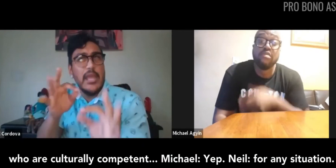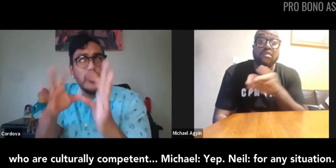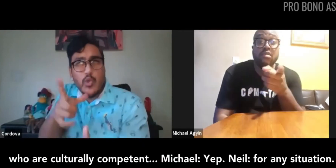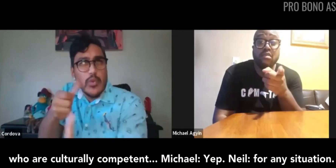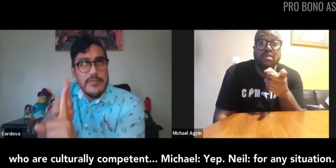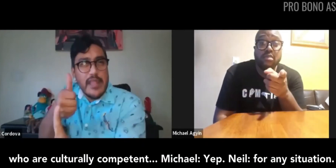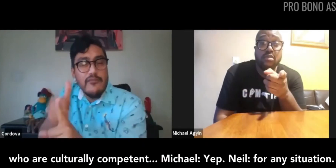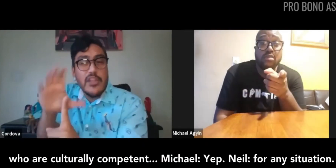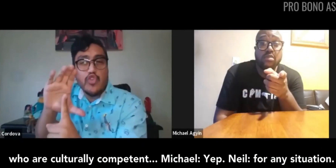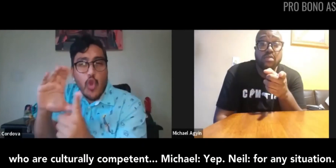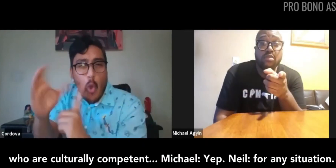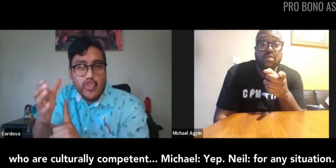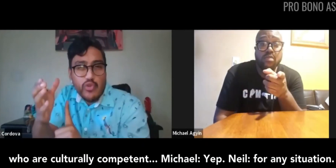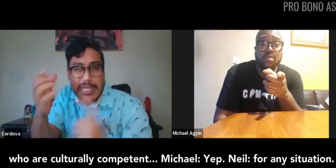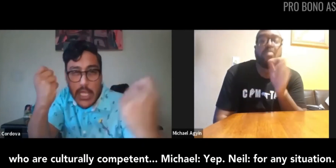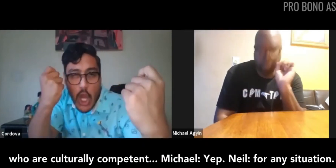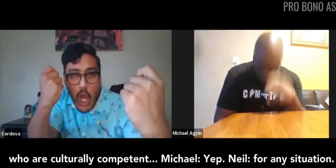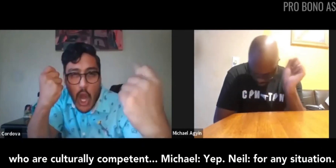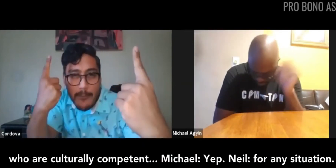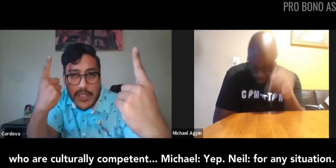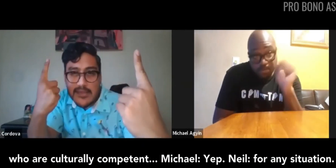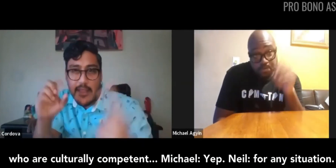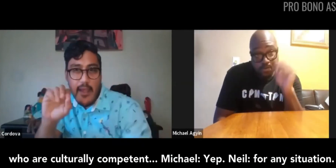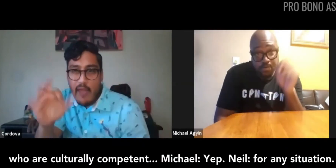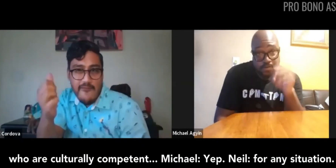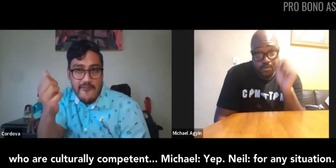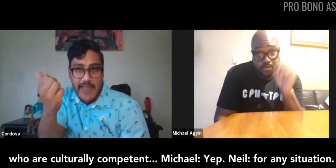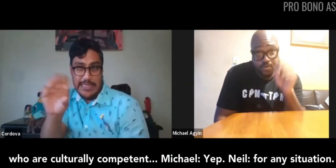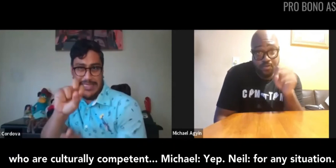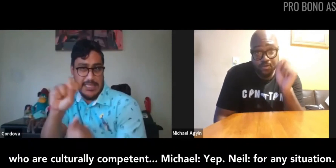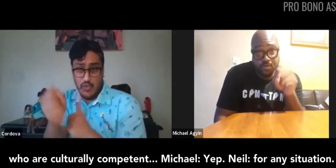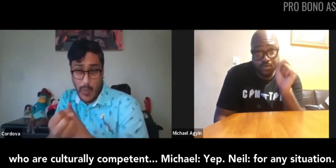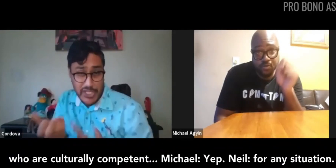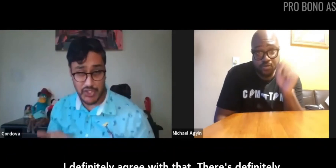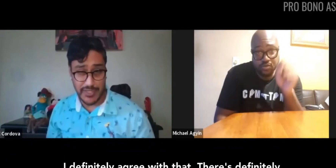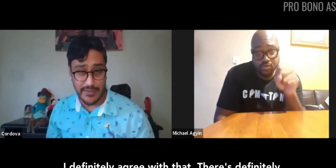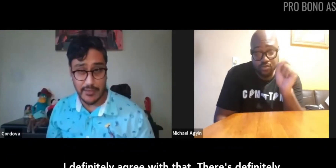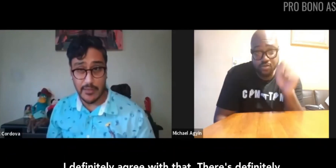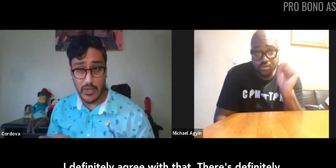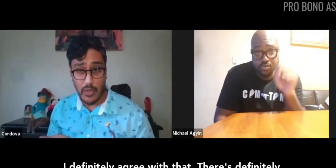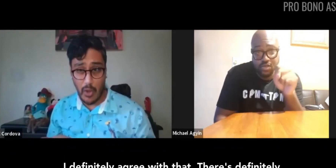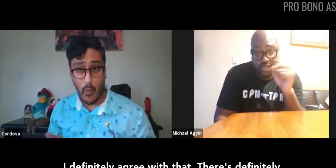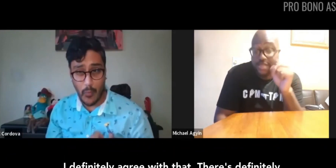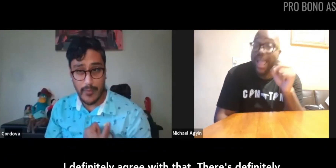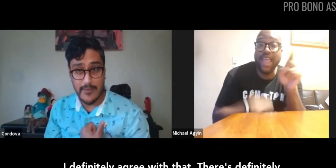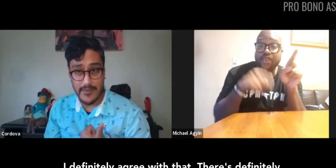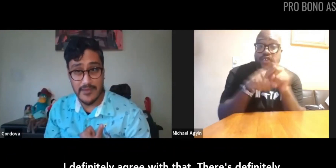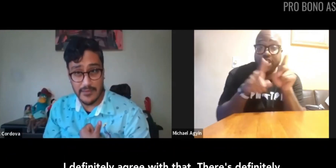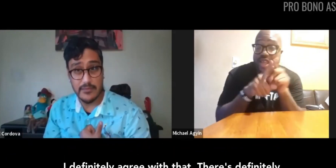who are culturally competent. Yep. For any situation. Yeah, I definitely agree with that.